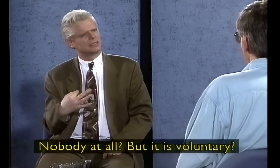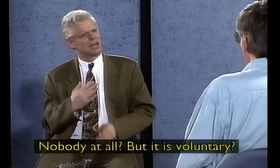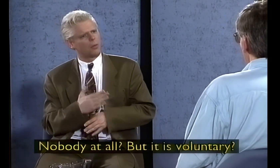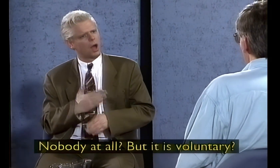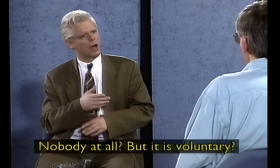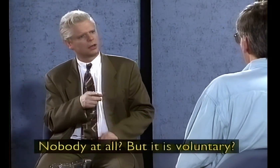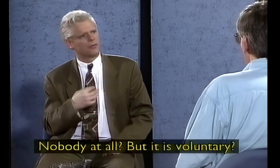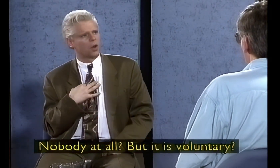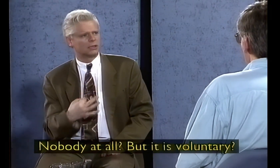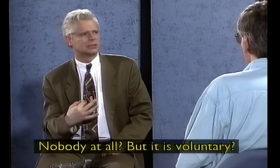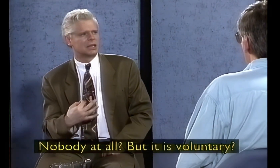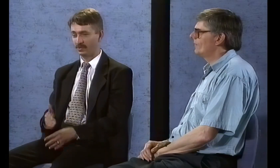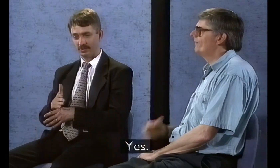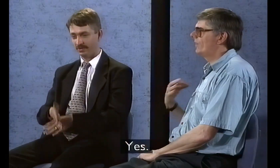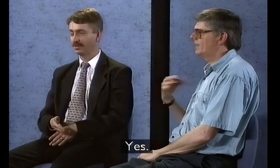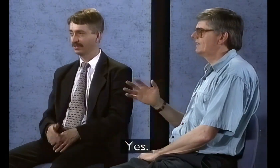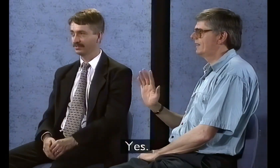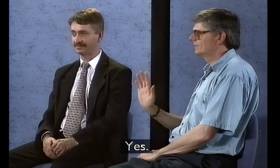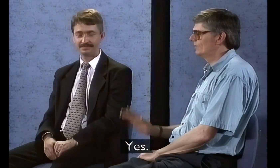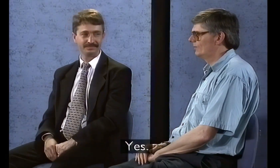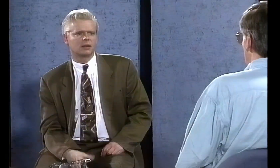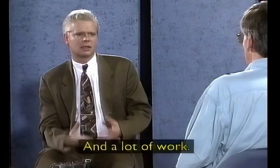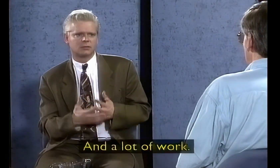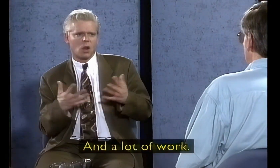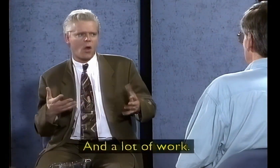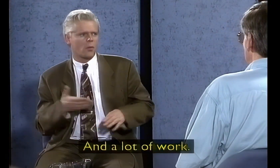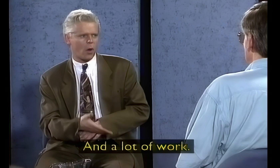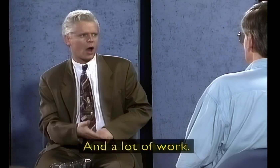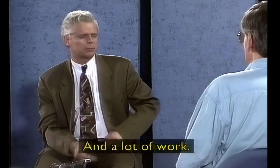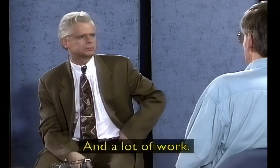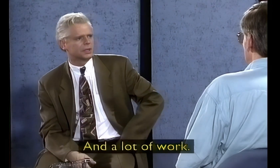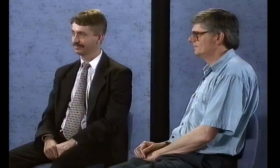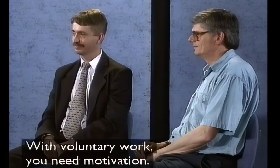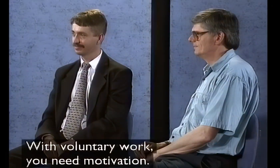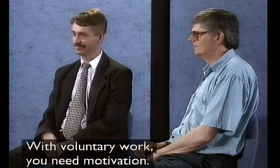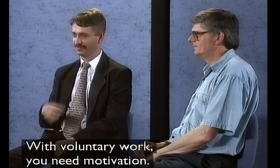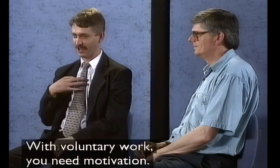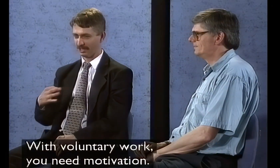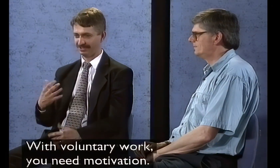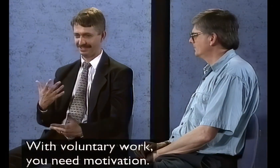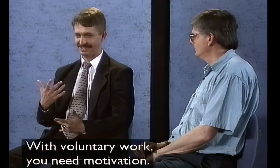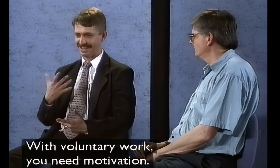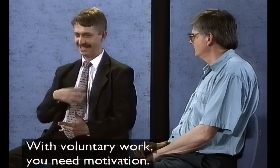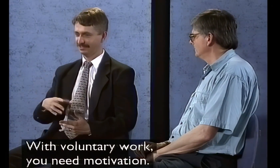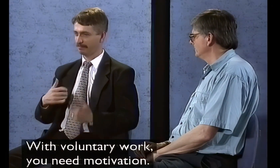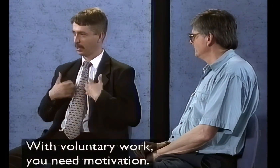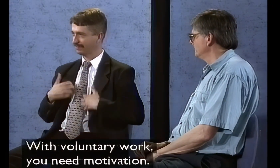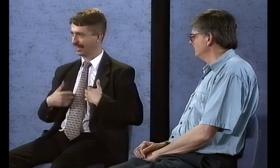it is voluntary. It is voluntary. And it's not a work. A lot of work. And with voluntary work, you need